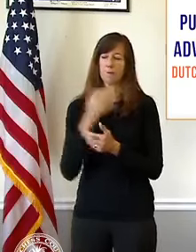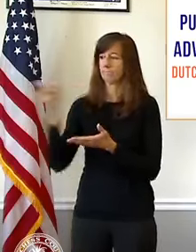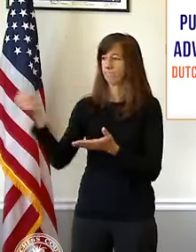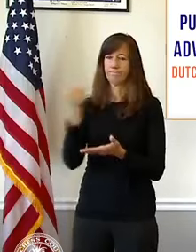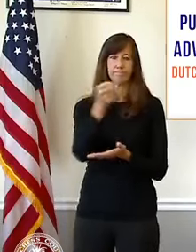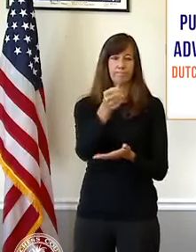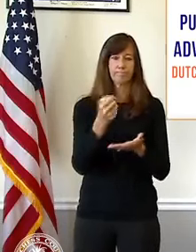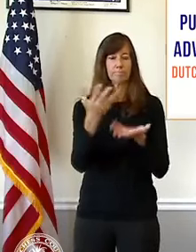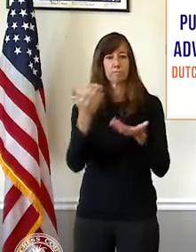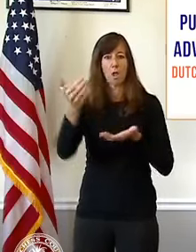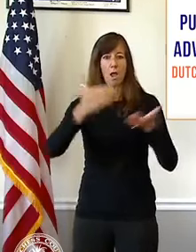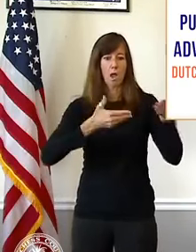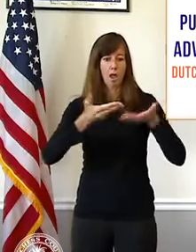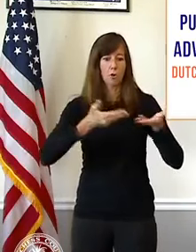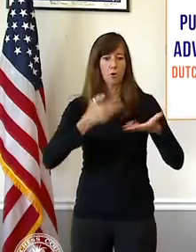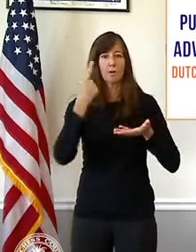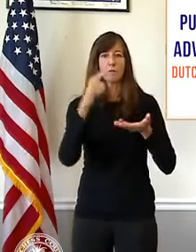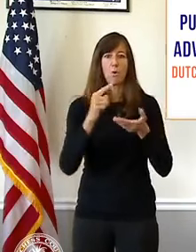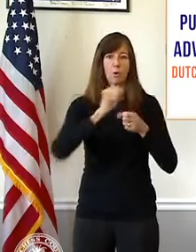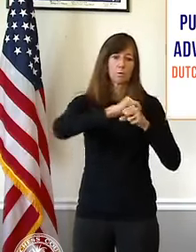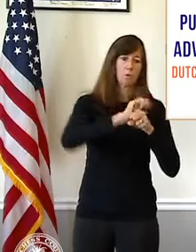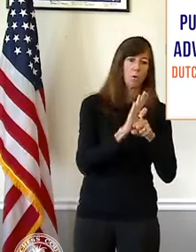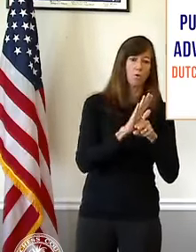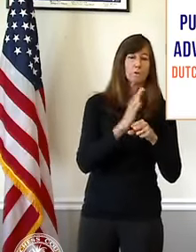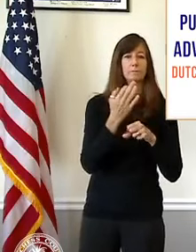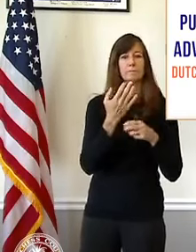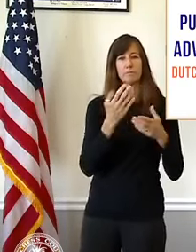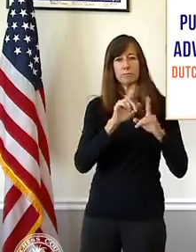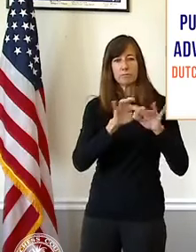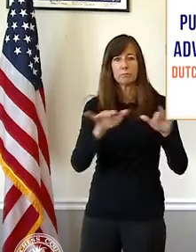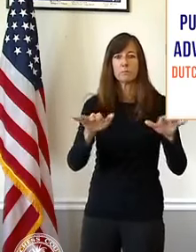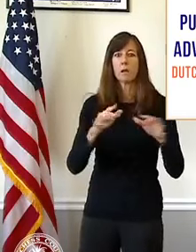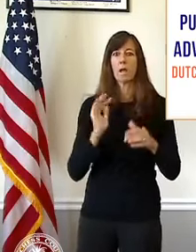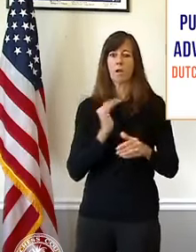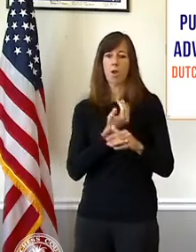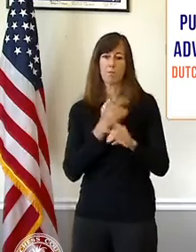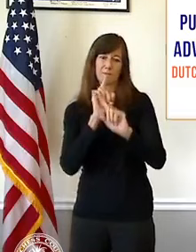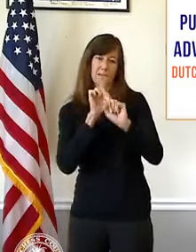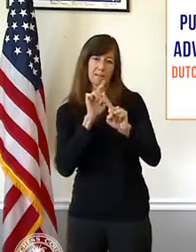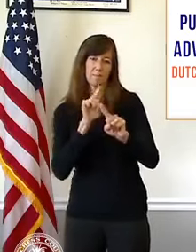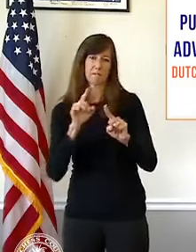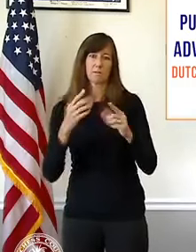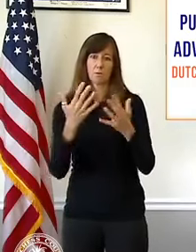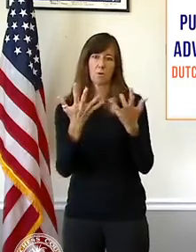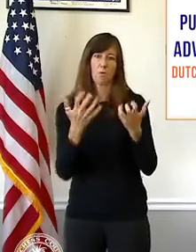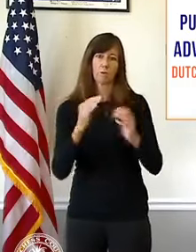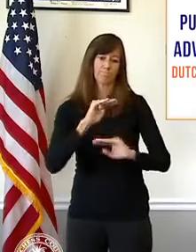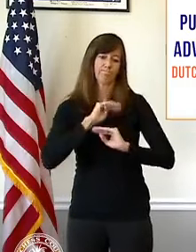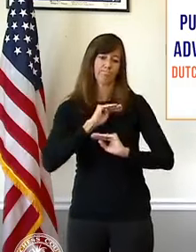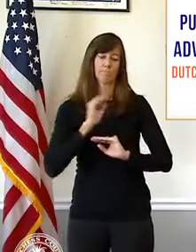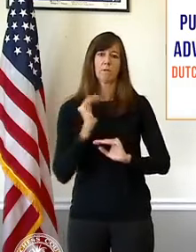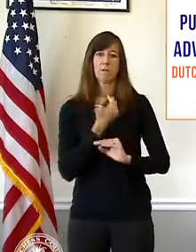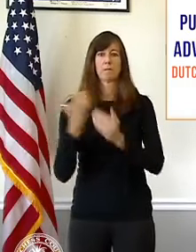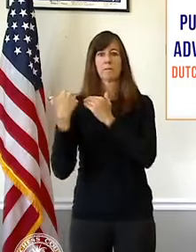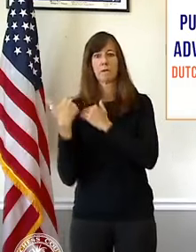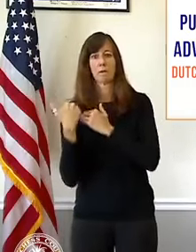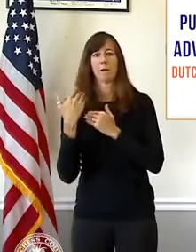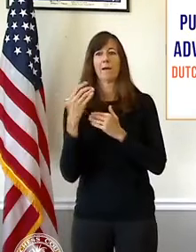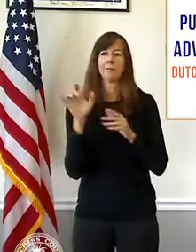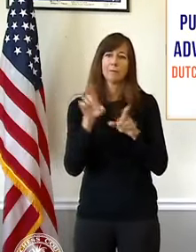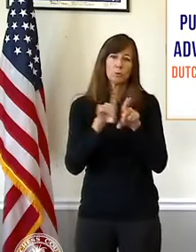and support to meet our responsibilities to respond to COVID-19, but also flu, Lyme, opioids, and more.